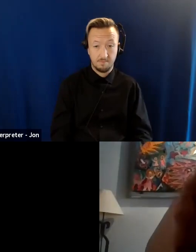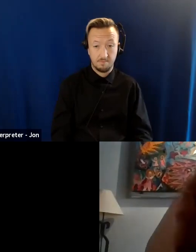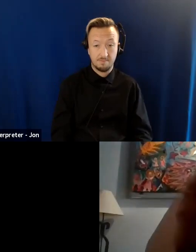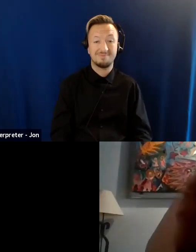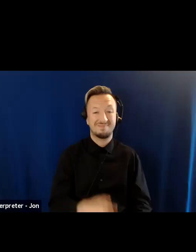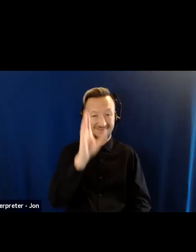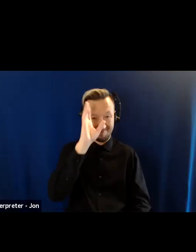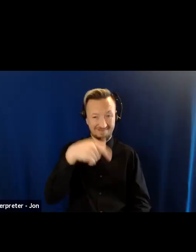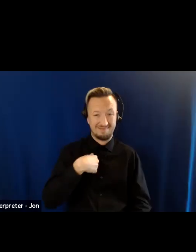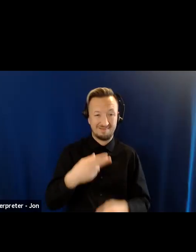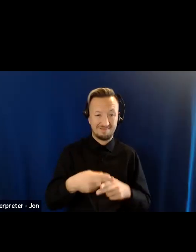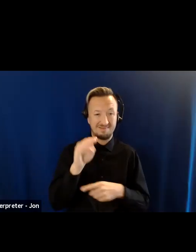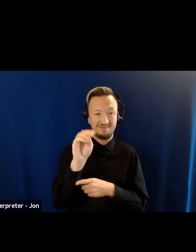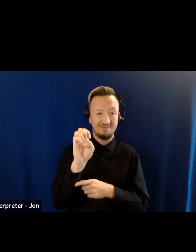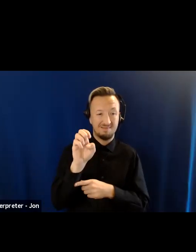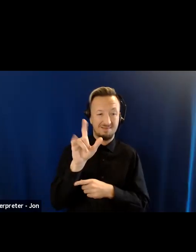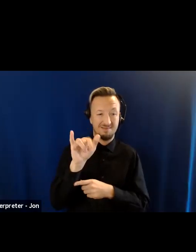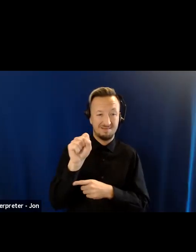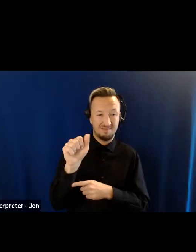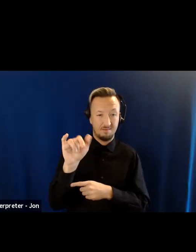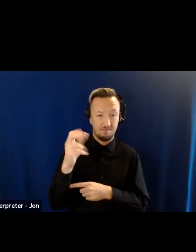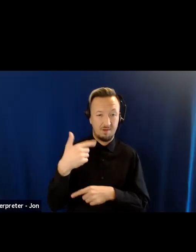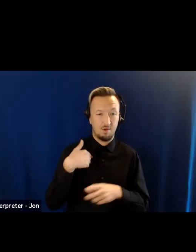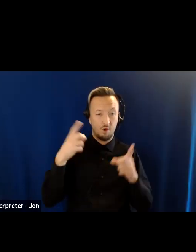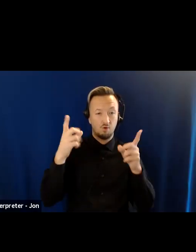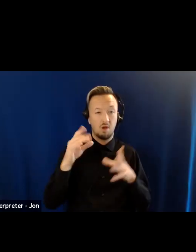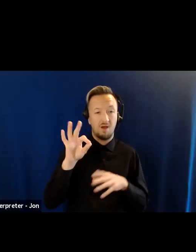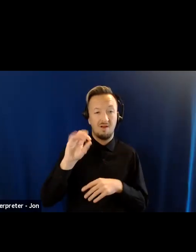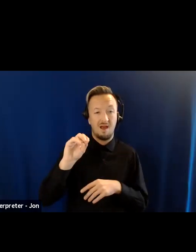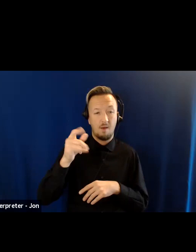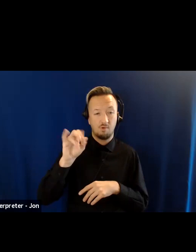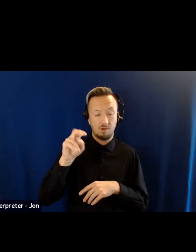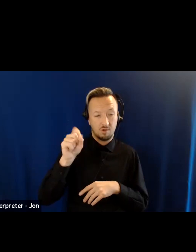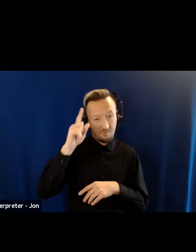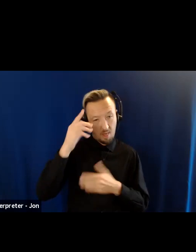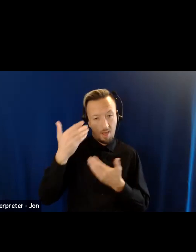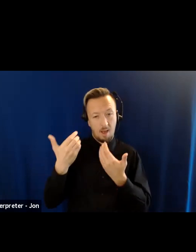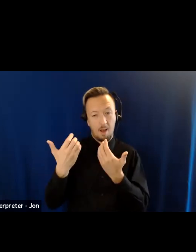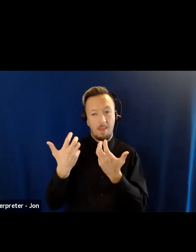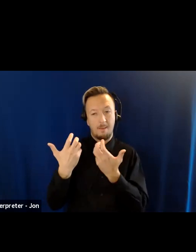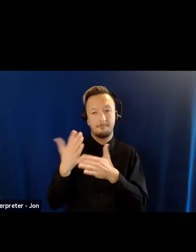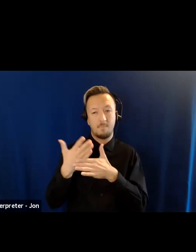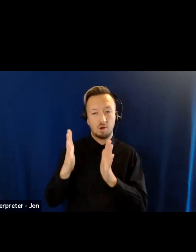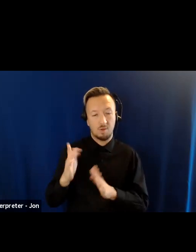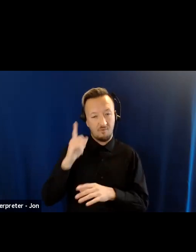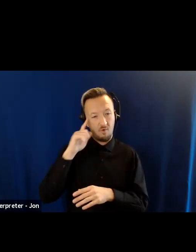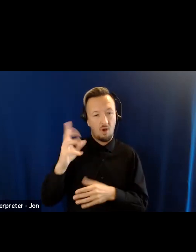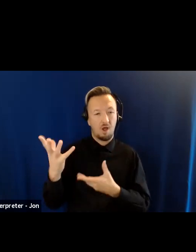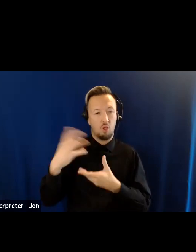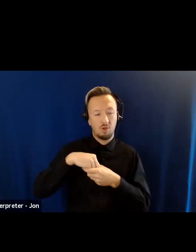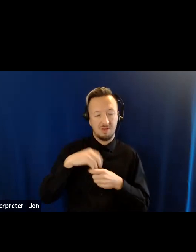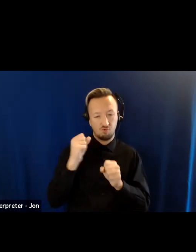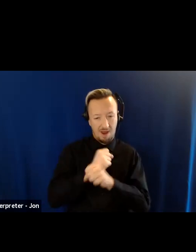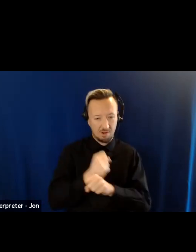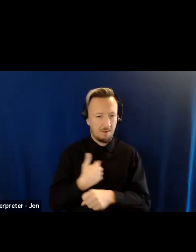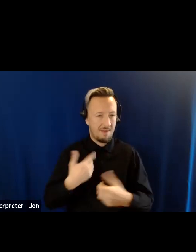Sure. Hi, my name is Melissa Marshall, and I am the Director of Operations for the Partnership for Inclusive Disaster Strategies, and I'm thrilled to be with